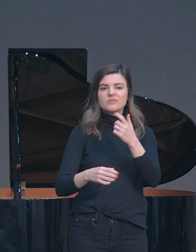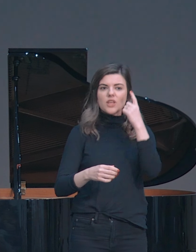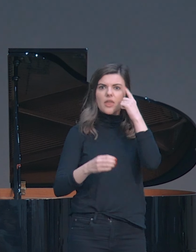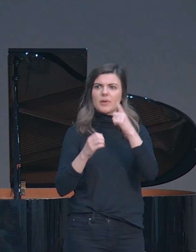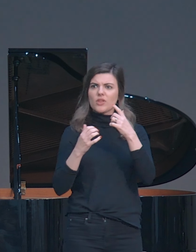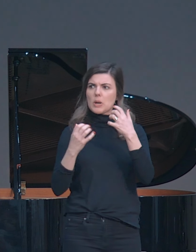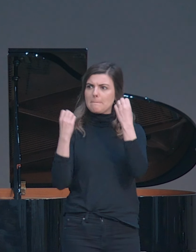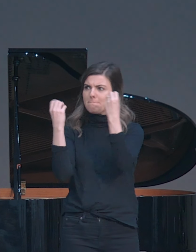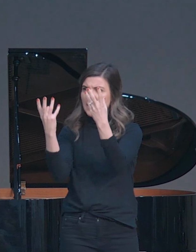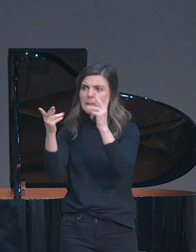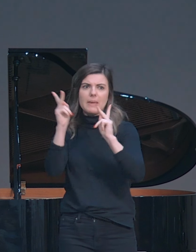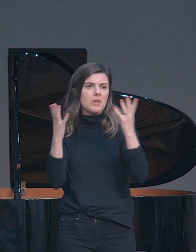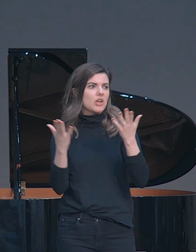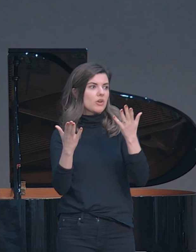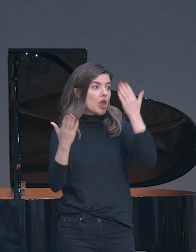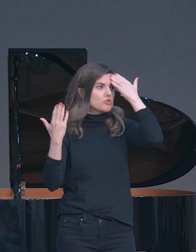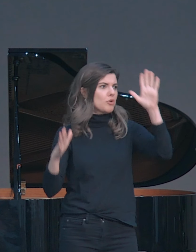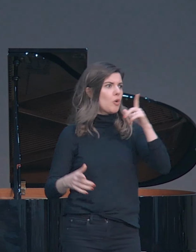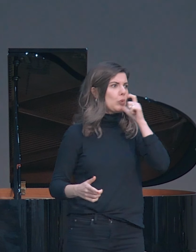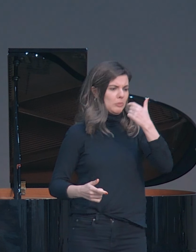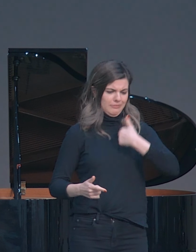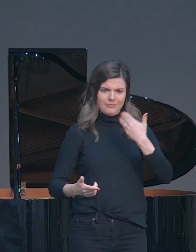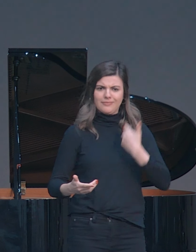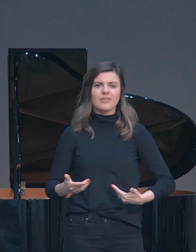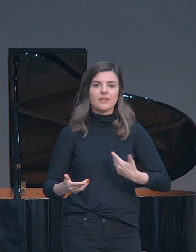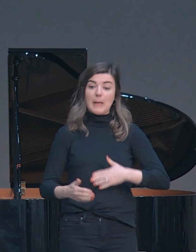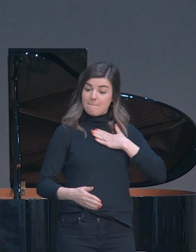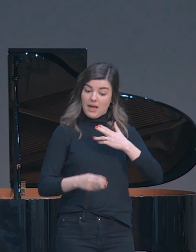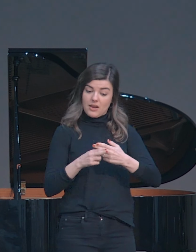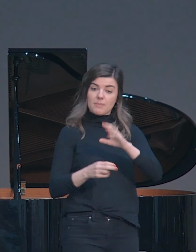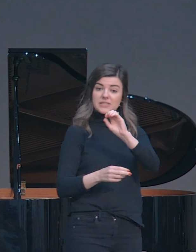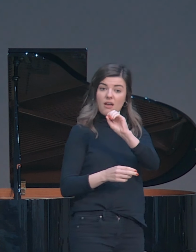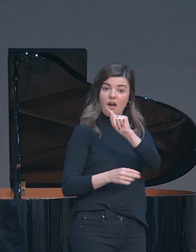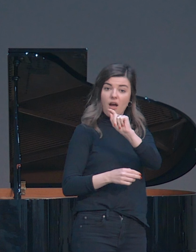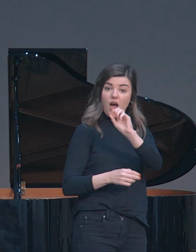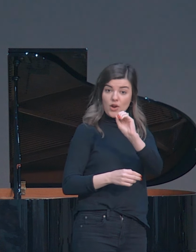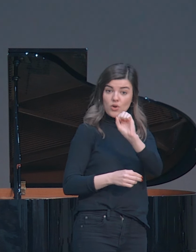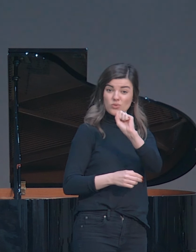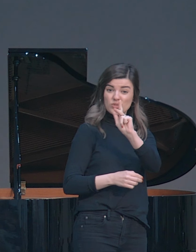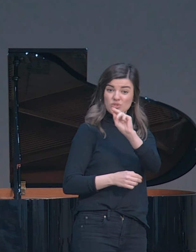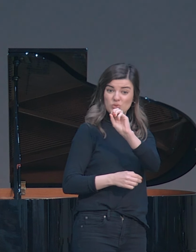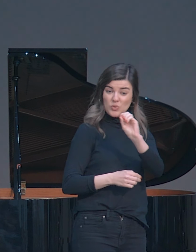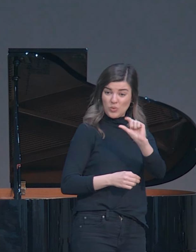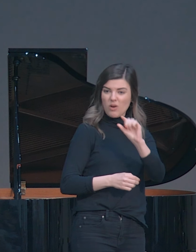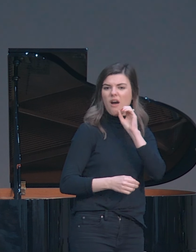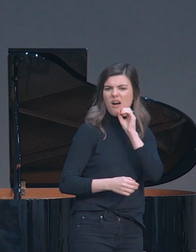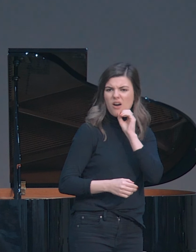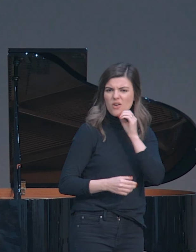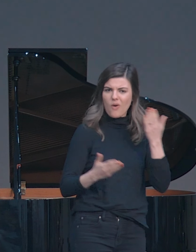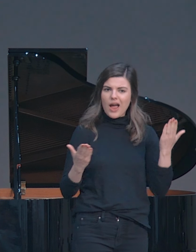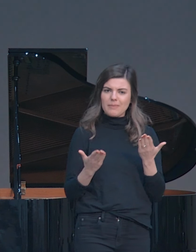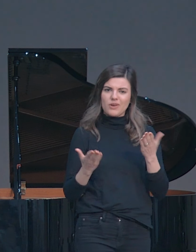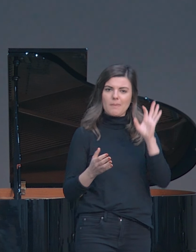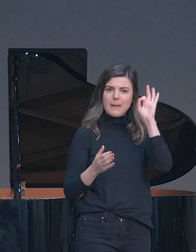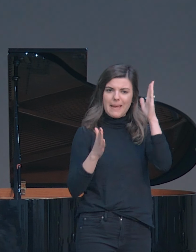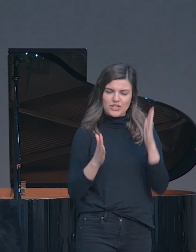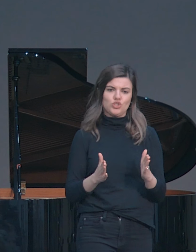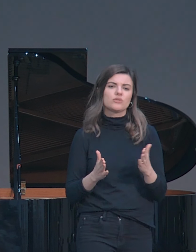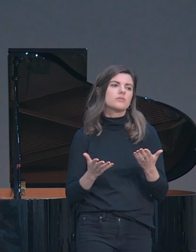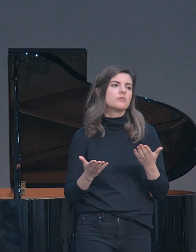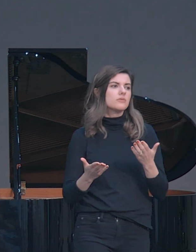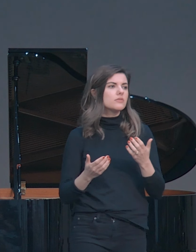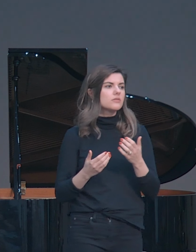large number of you who probably don't know who I am. My name is Otto Skoog. I am one of the pastors on staff here at Countryside,